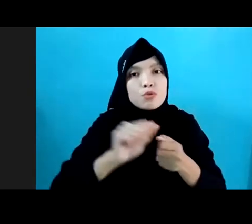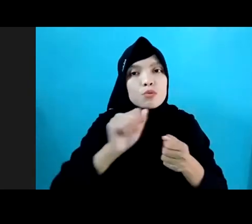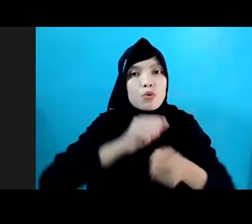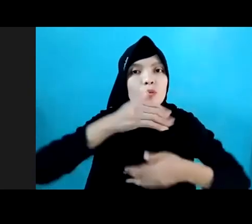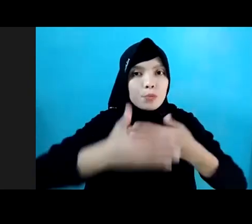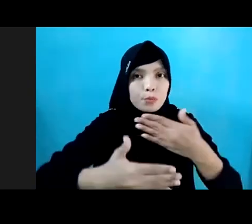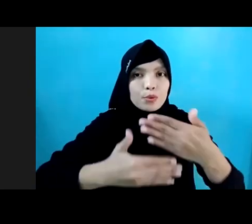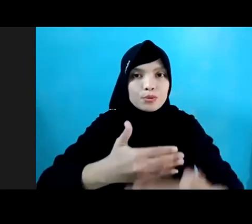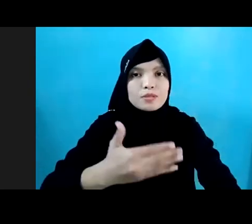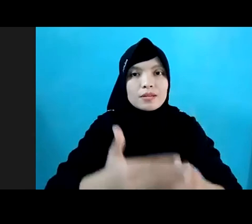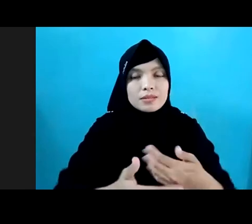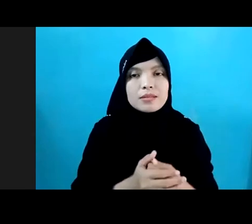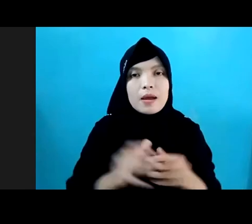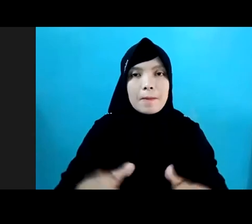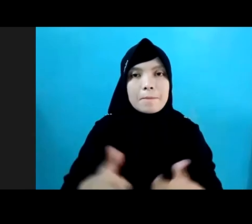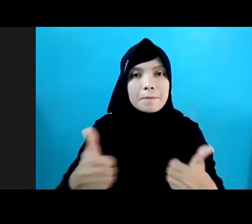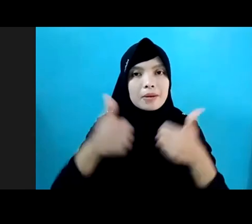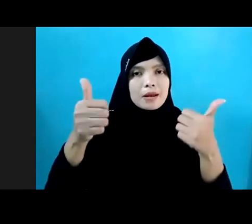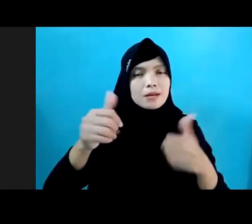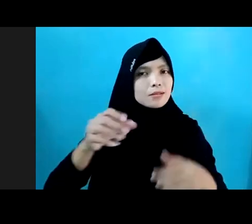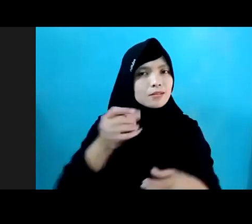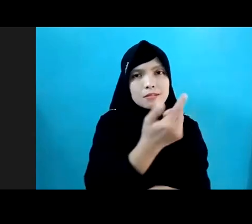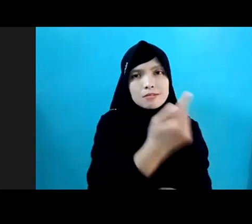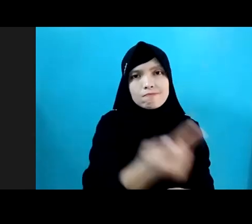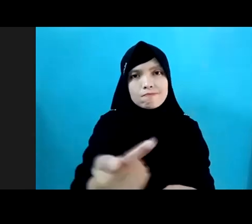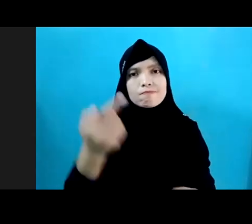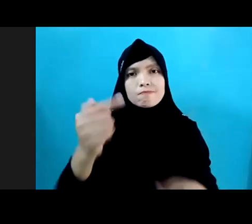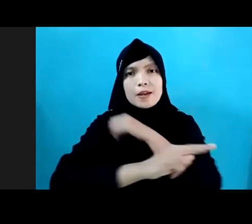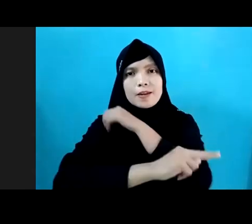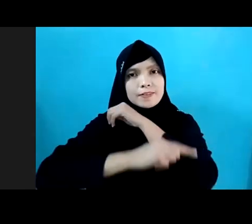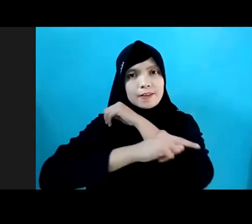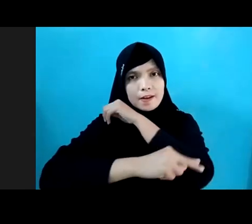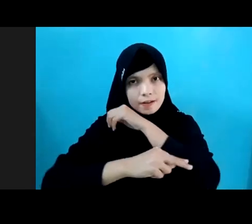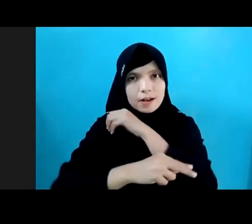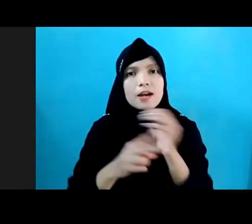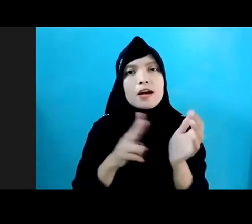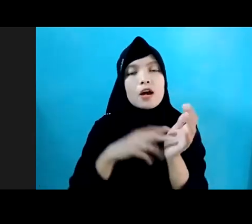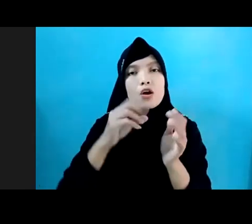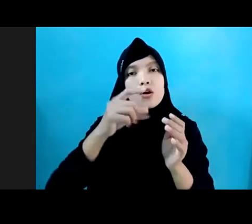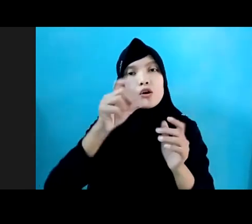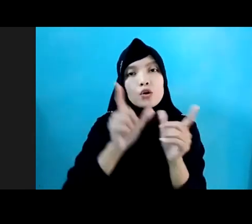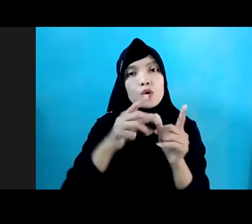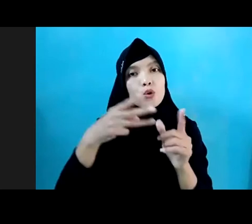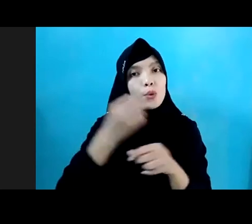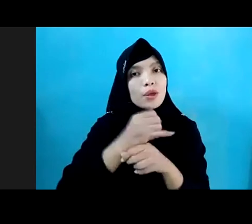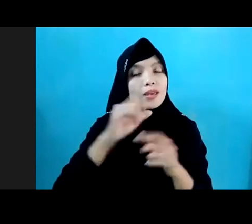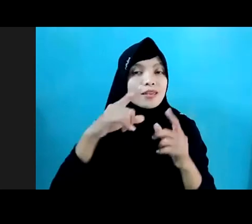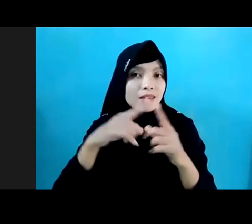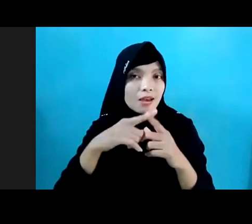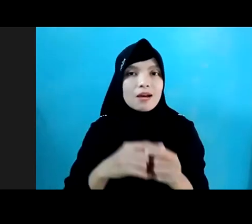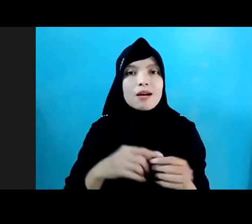Norway The Balkans Sri Lanka Myanmar Peru